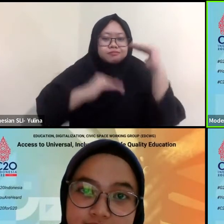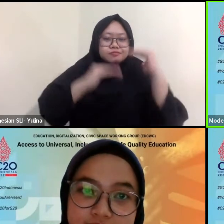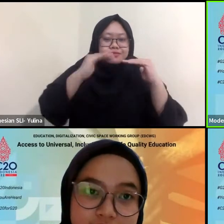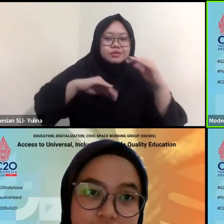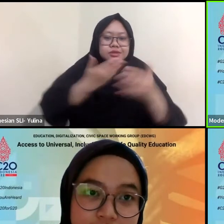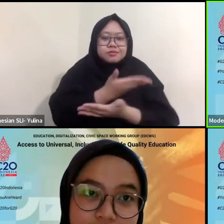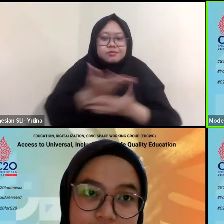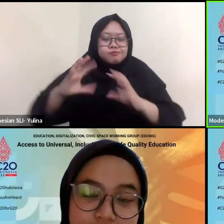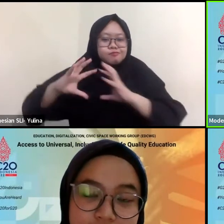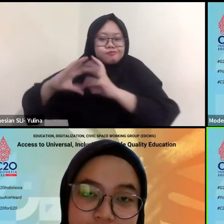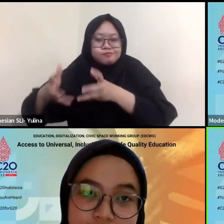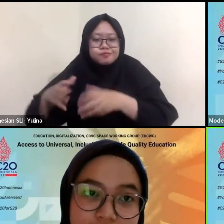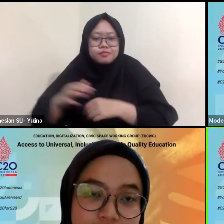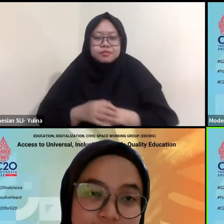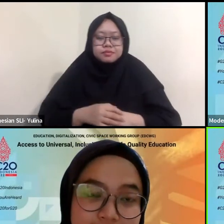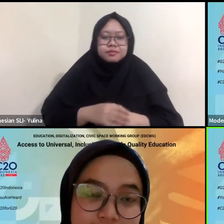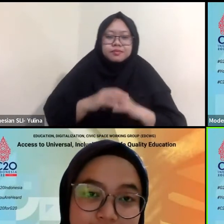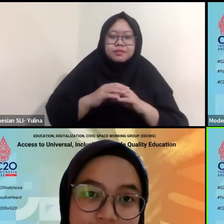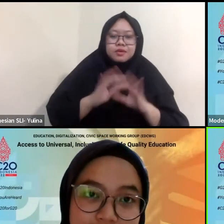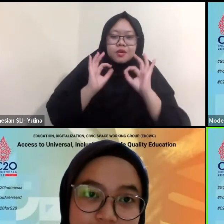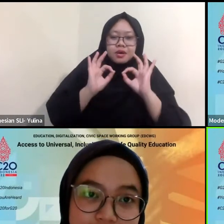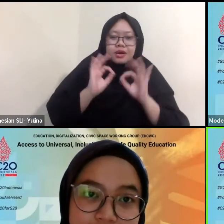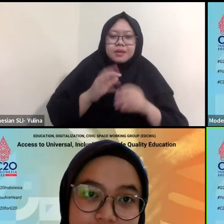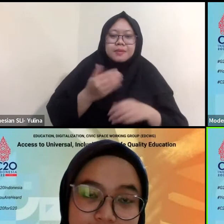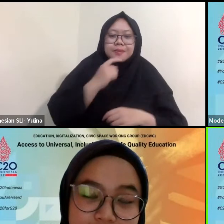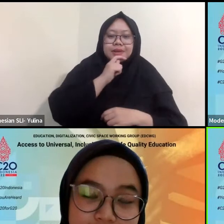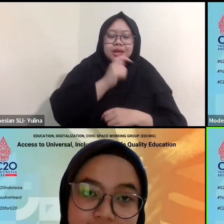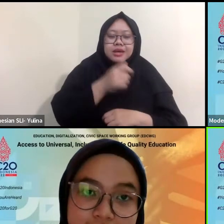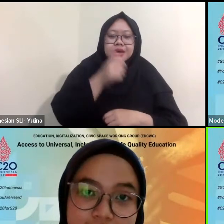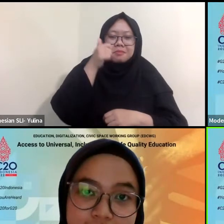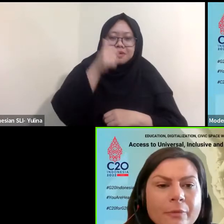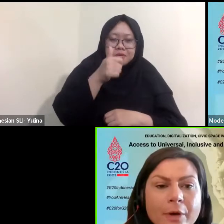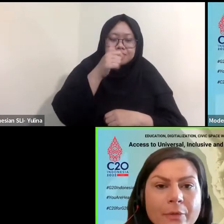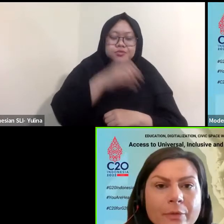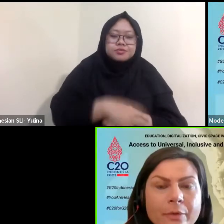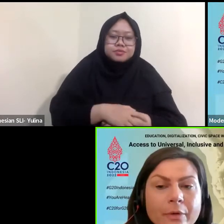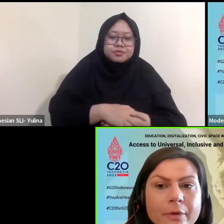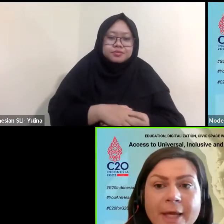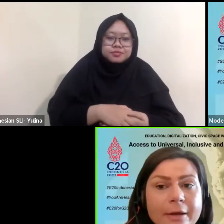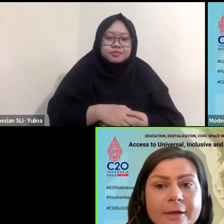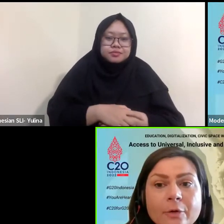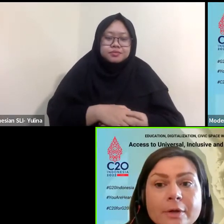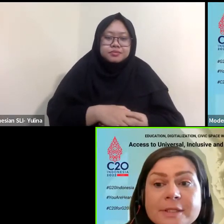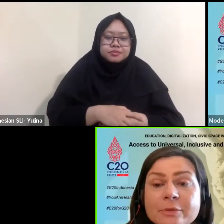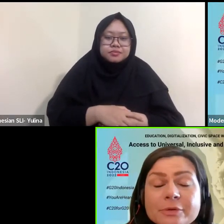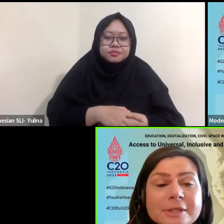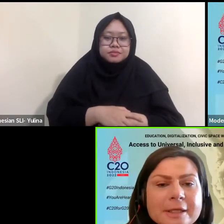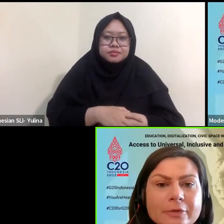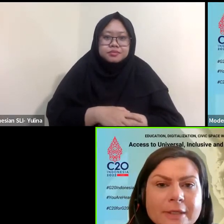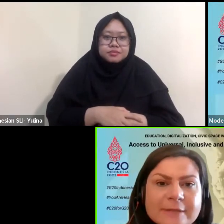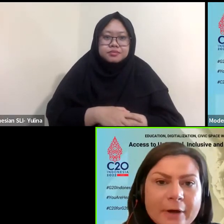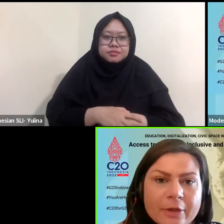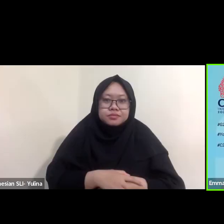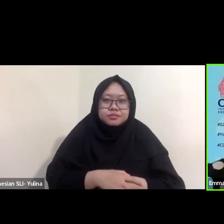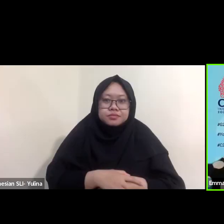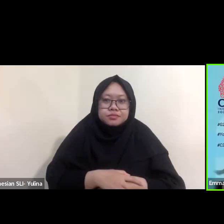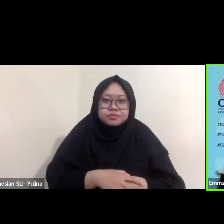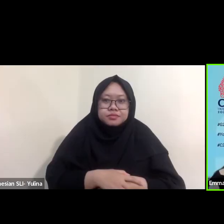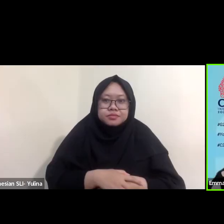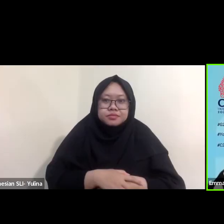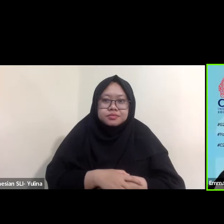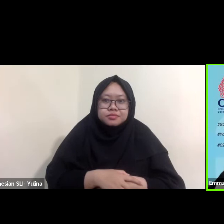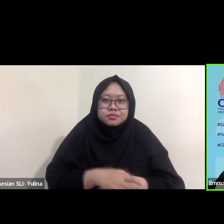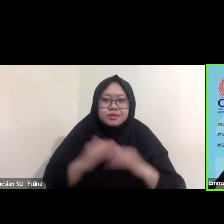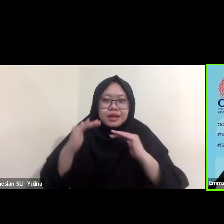Thanks for that great question. Well, yeah, inequality will just increase further and